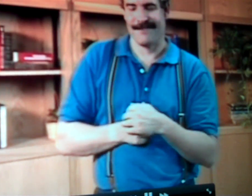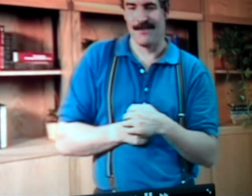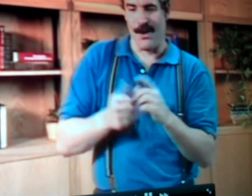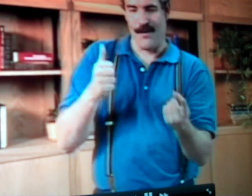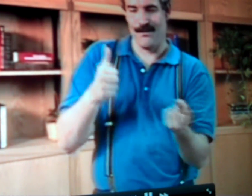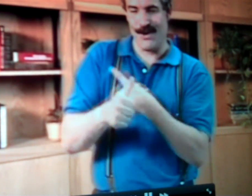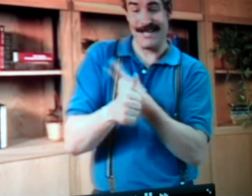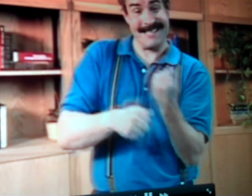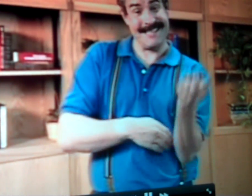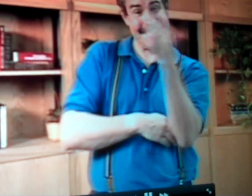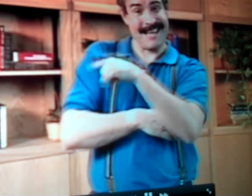time.